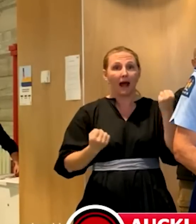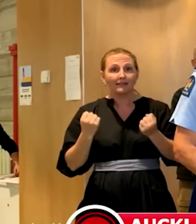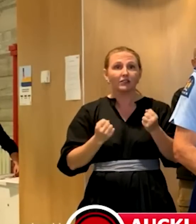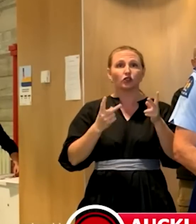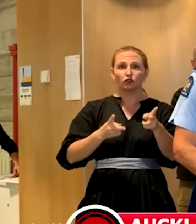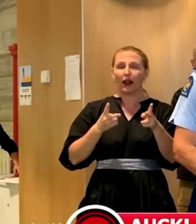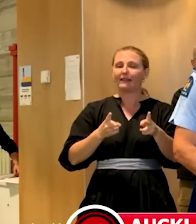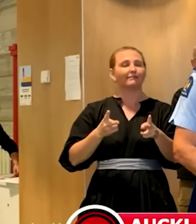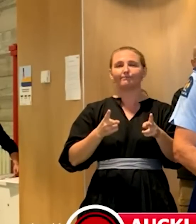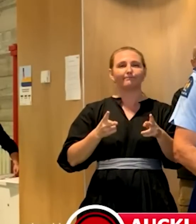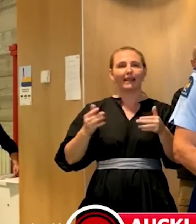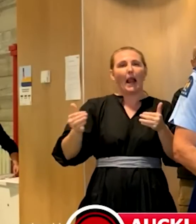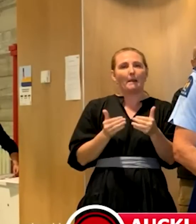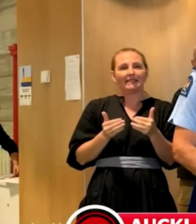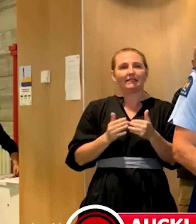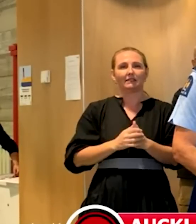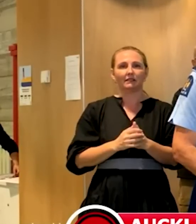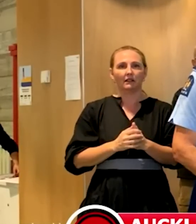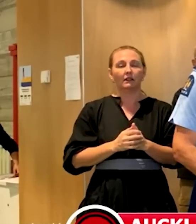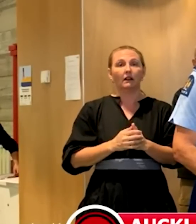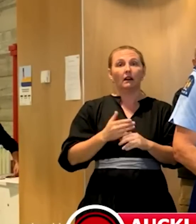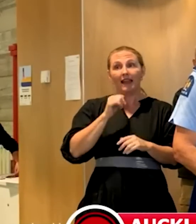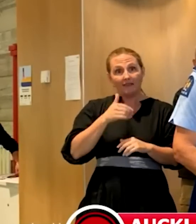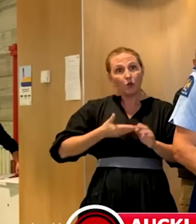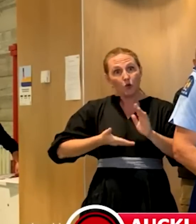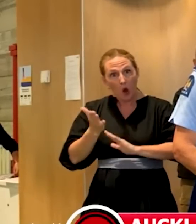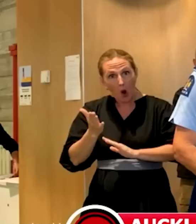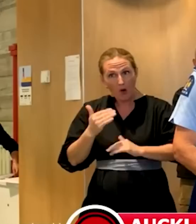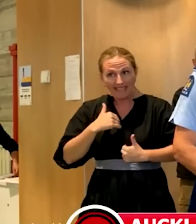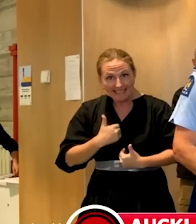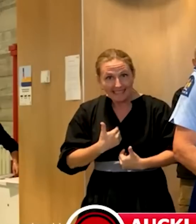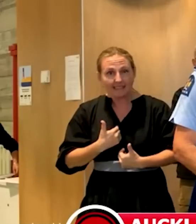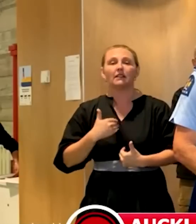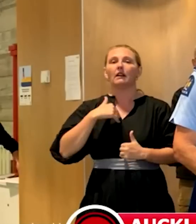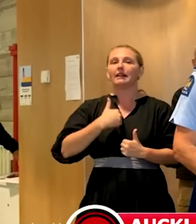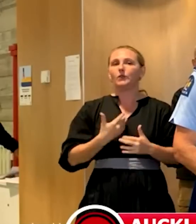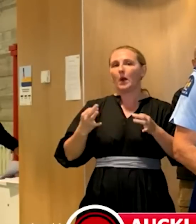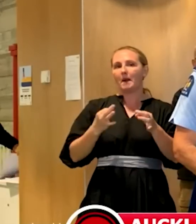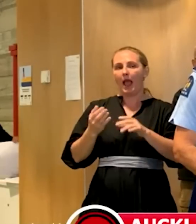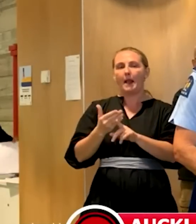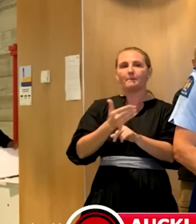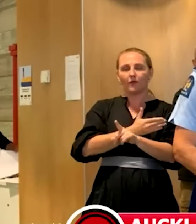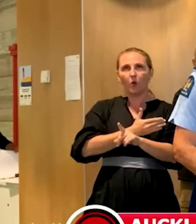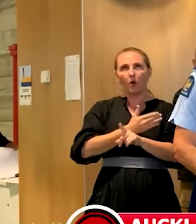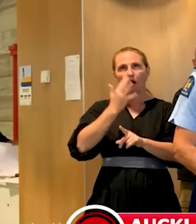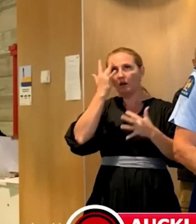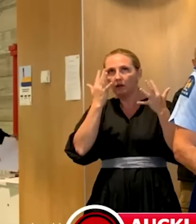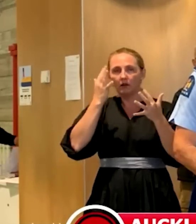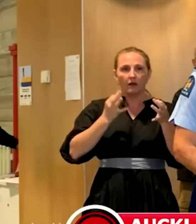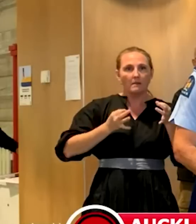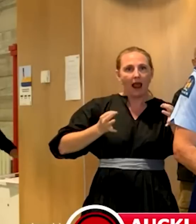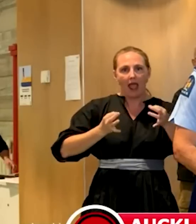and ensuring that you plan your journey before you leave and take your time to reach your